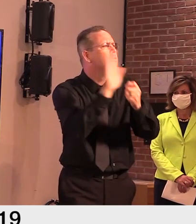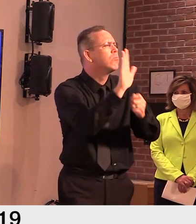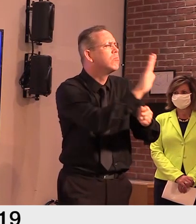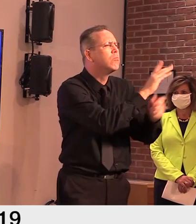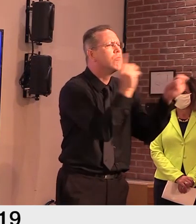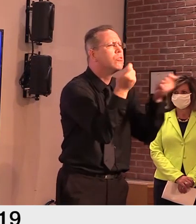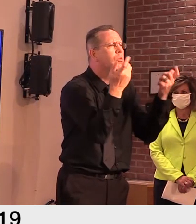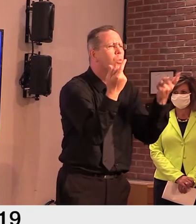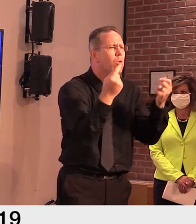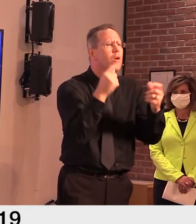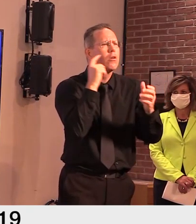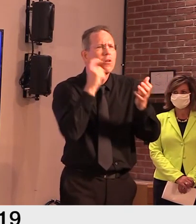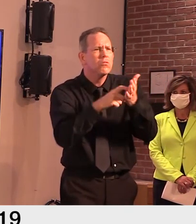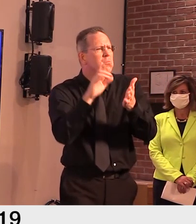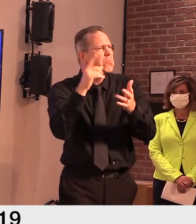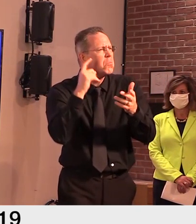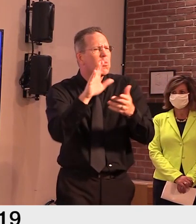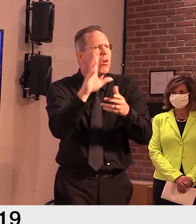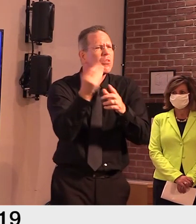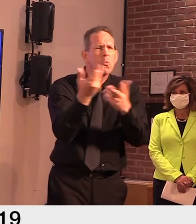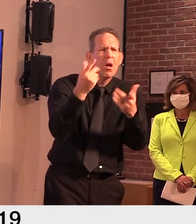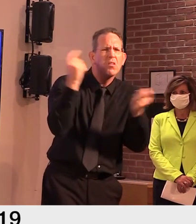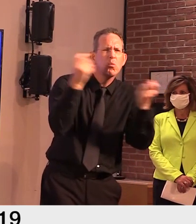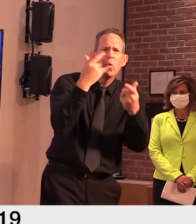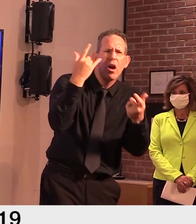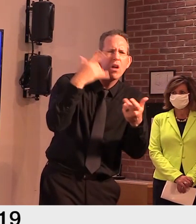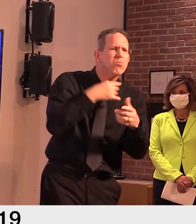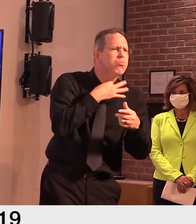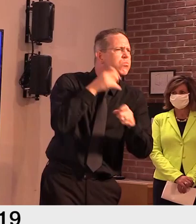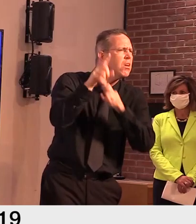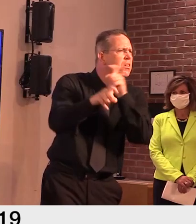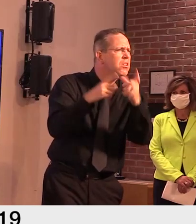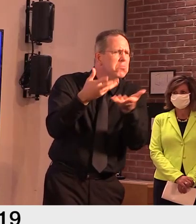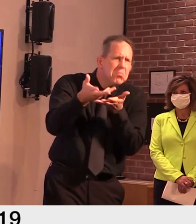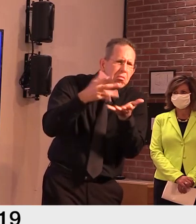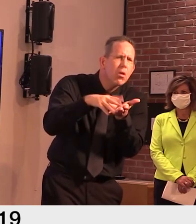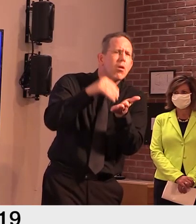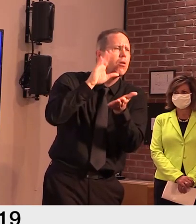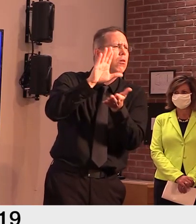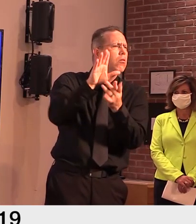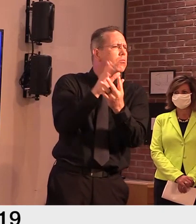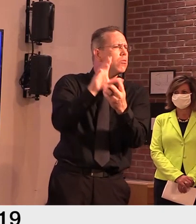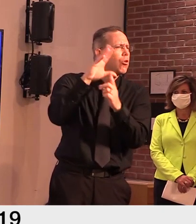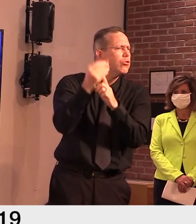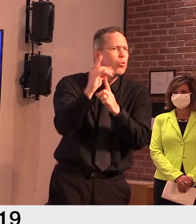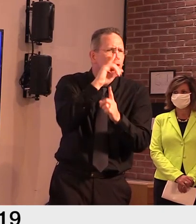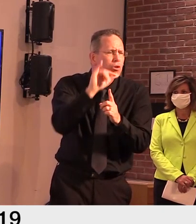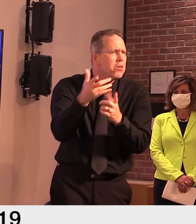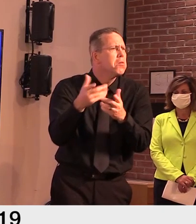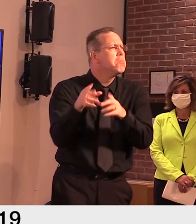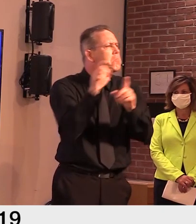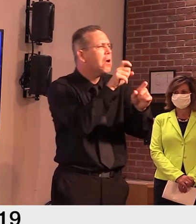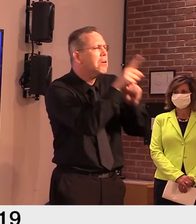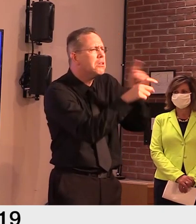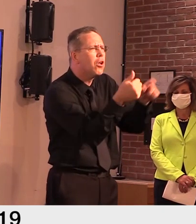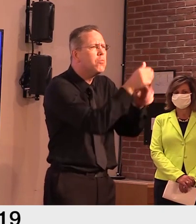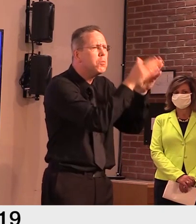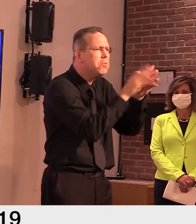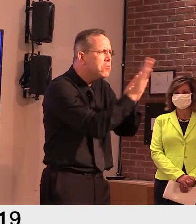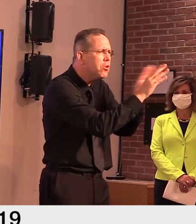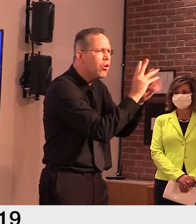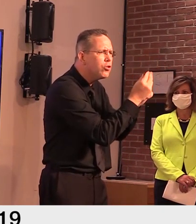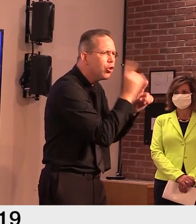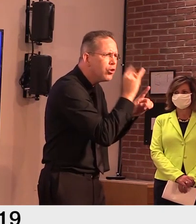lessons that it teaches us alive. Understand these holidays. Talk to your friends and neighbors from other